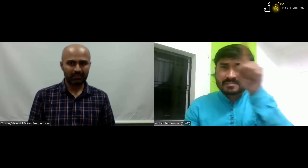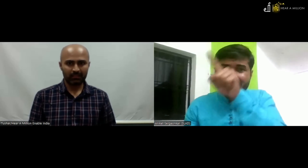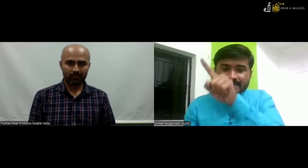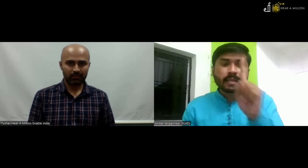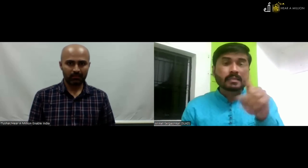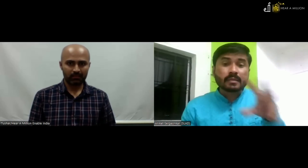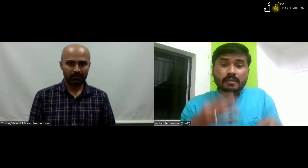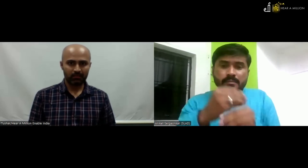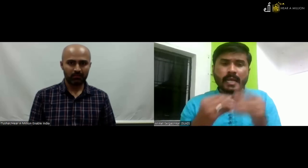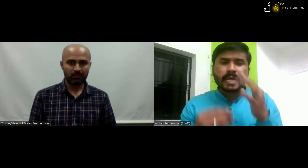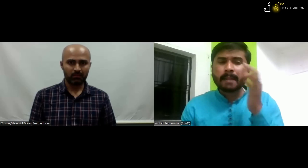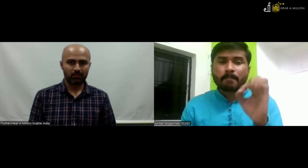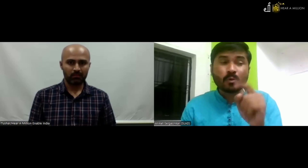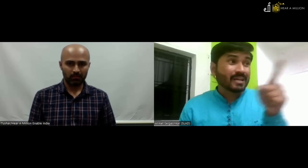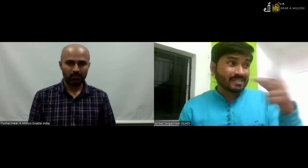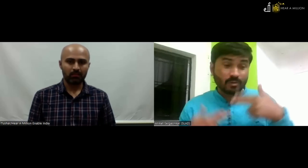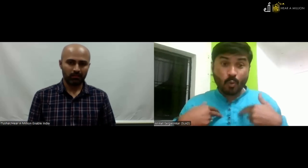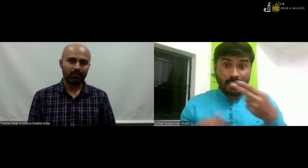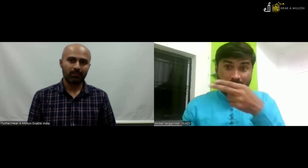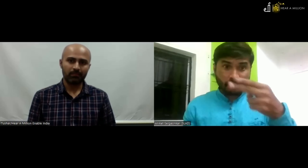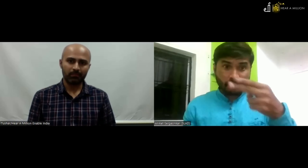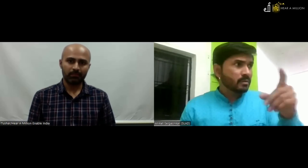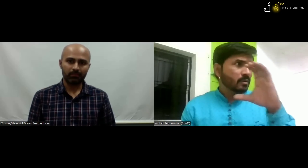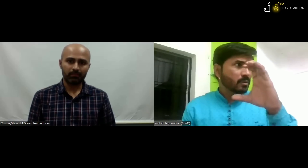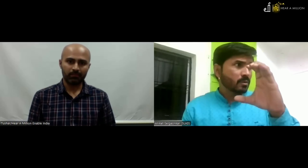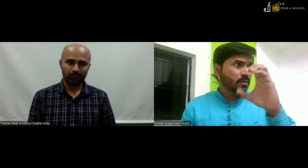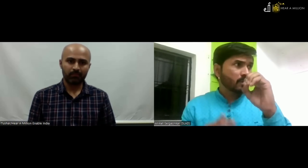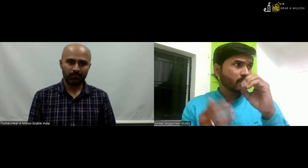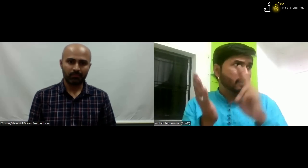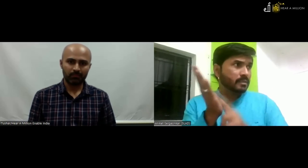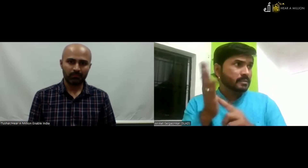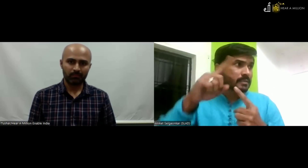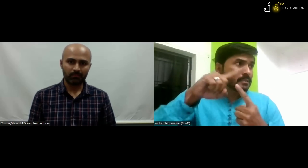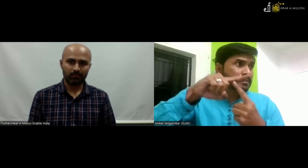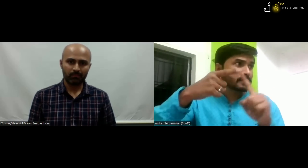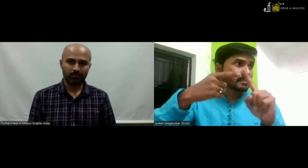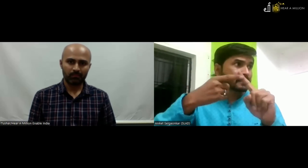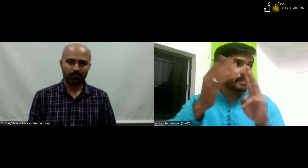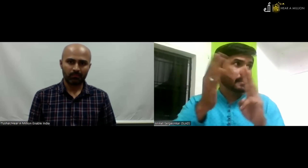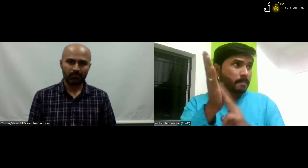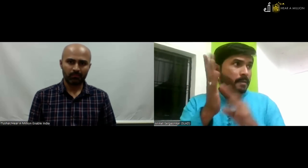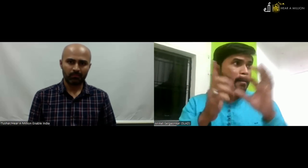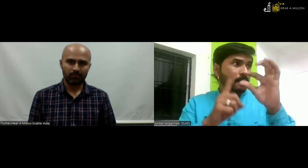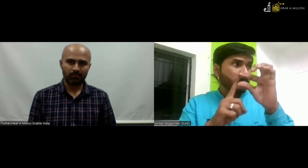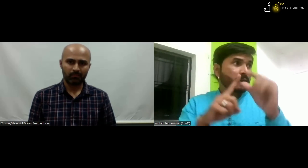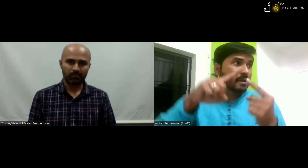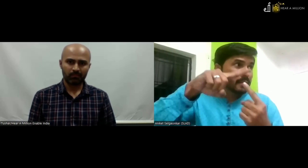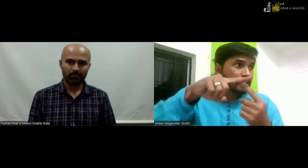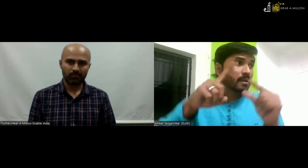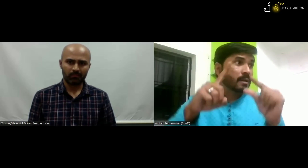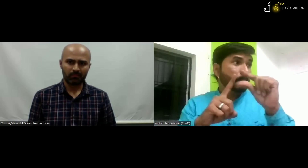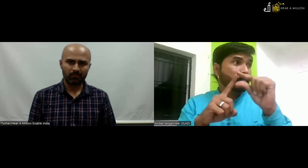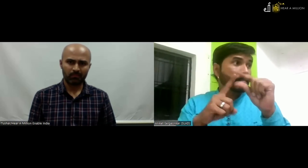India, in some states people are getting, some states people are not getting. For example,